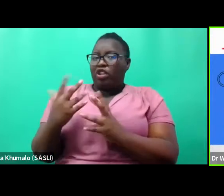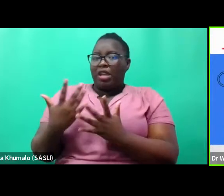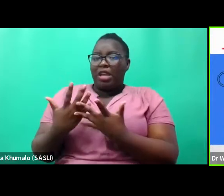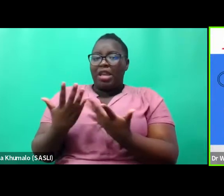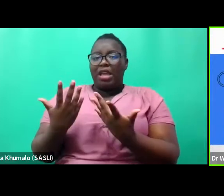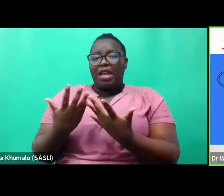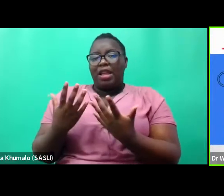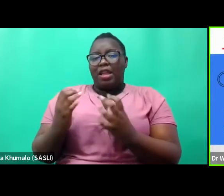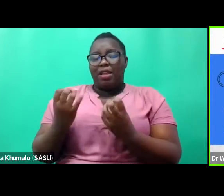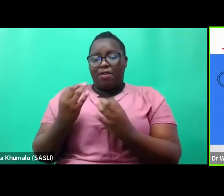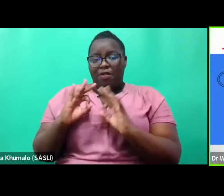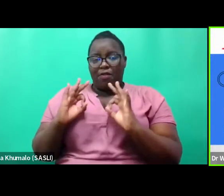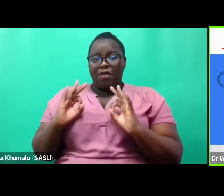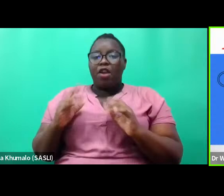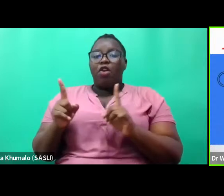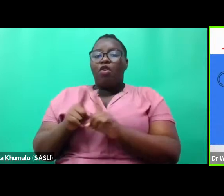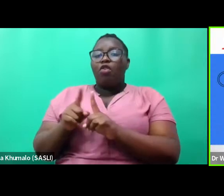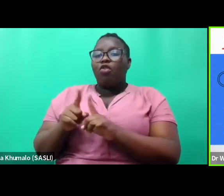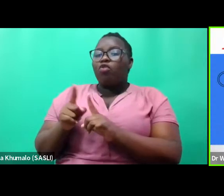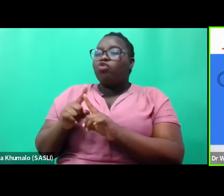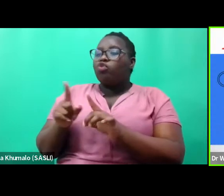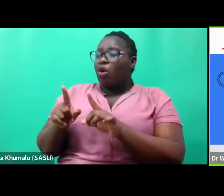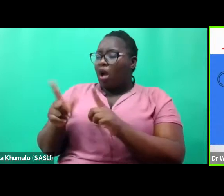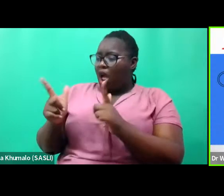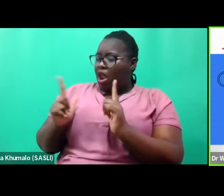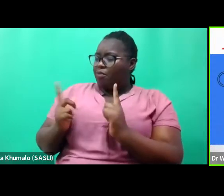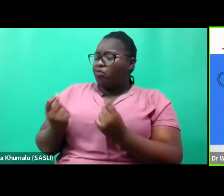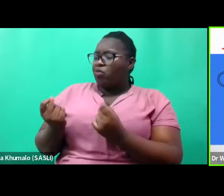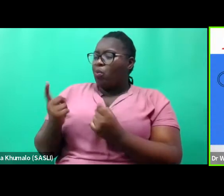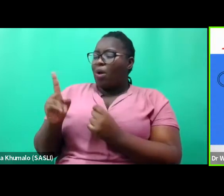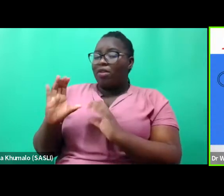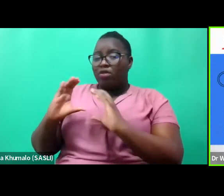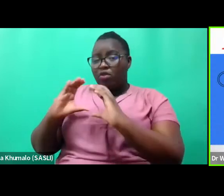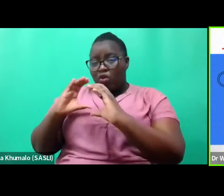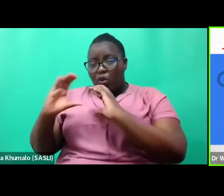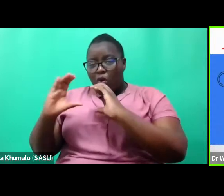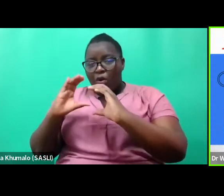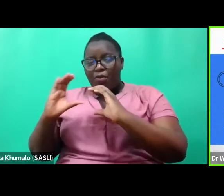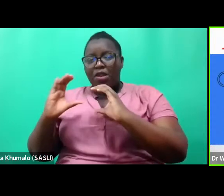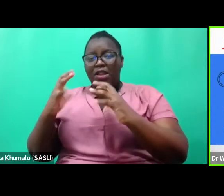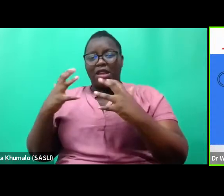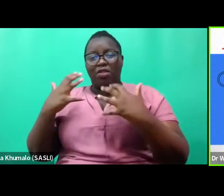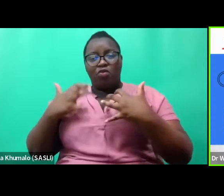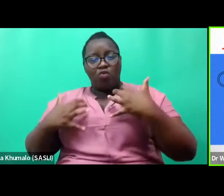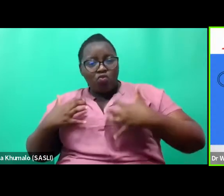They let me communicate my worries as they come up.